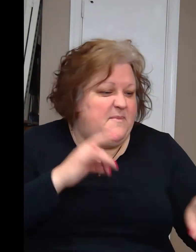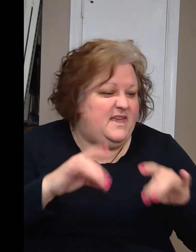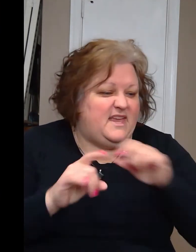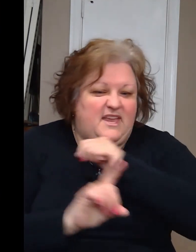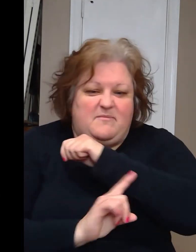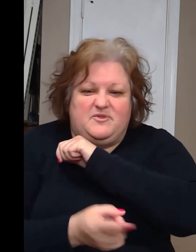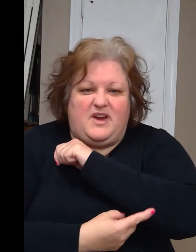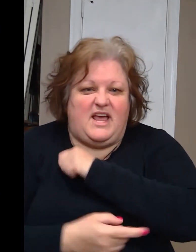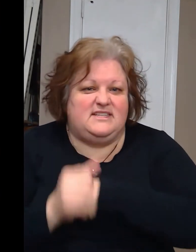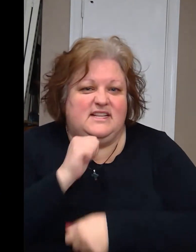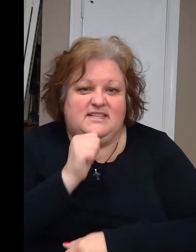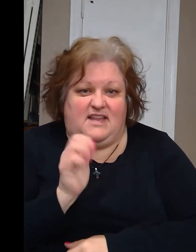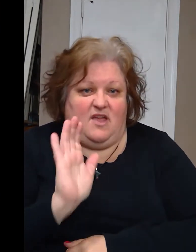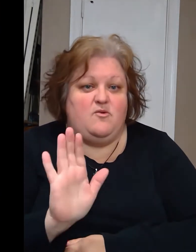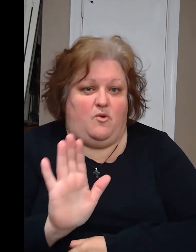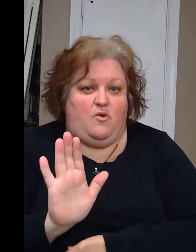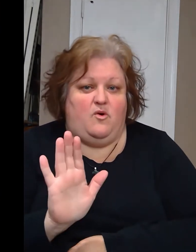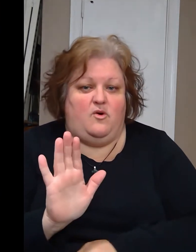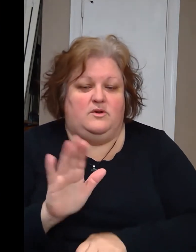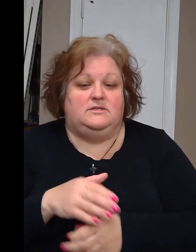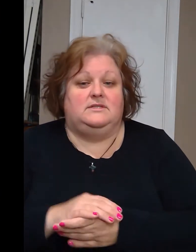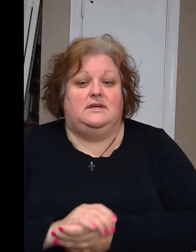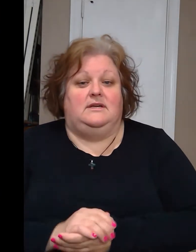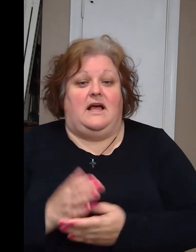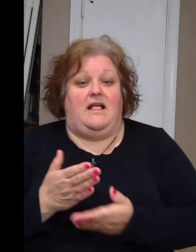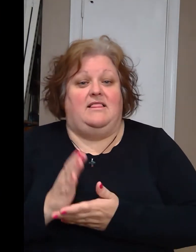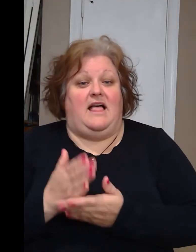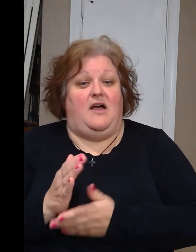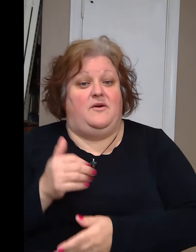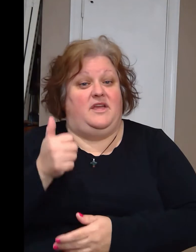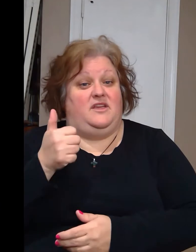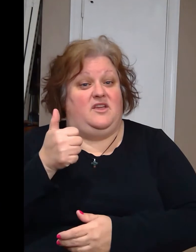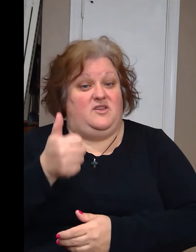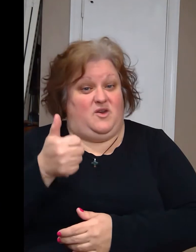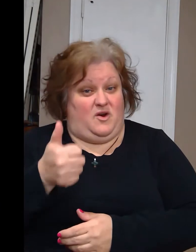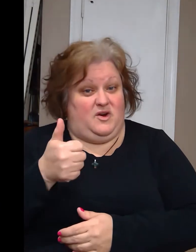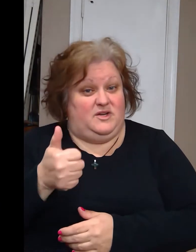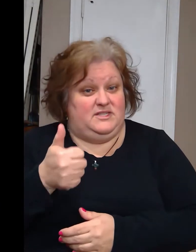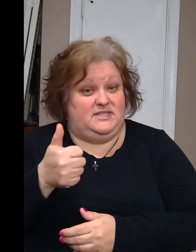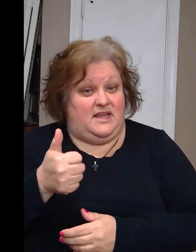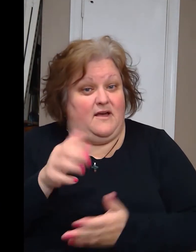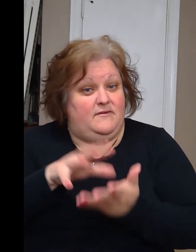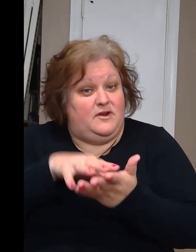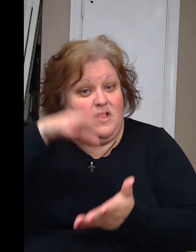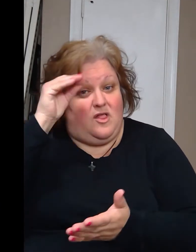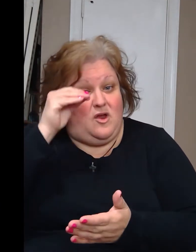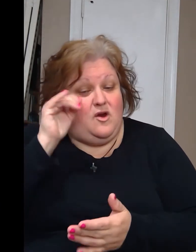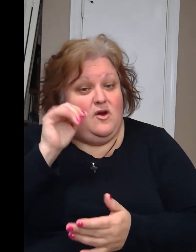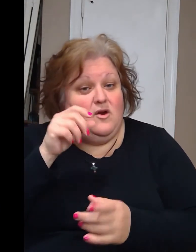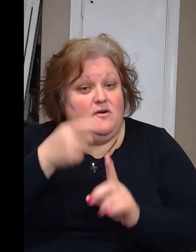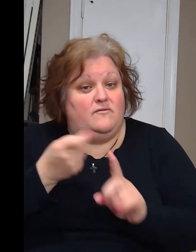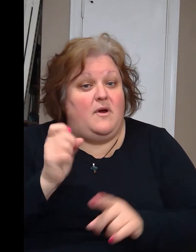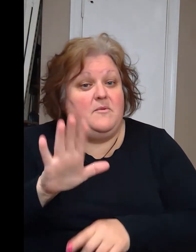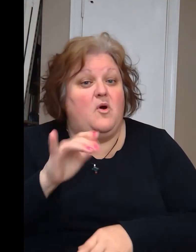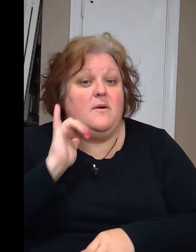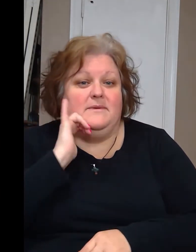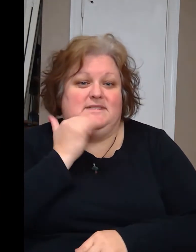picking up trash that isn't yours, allowing yourself to make and learn from your mistakes.